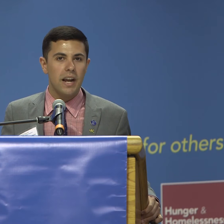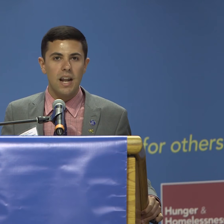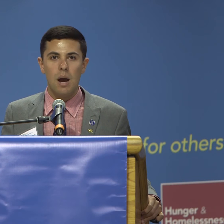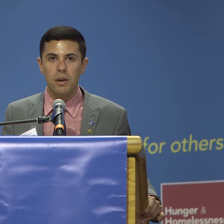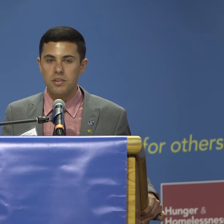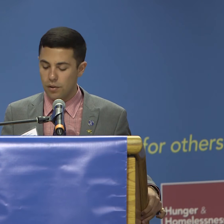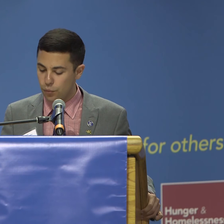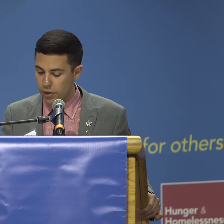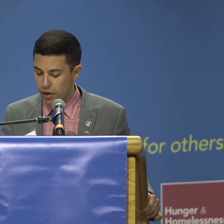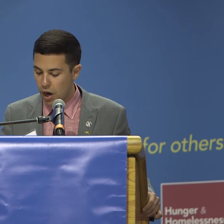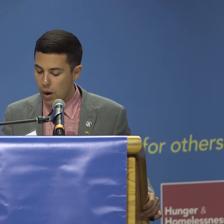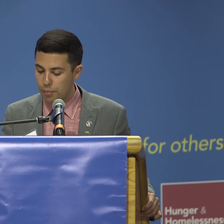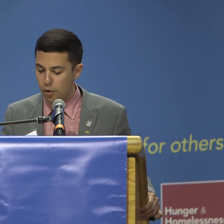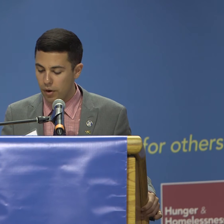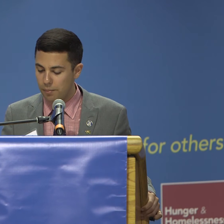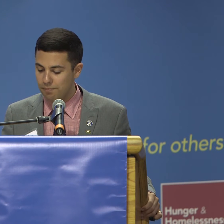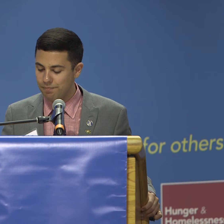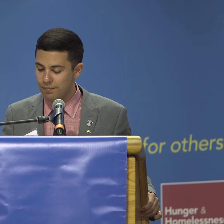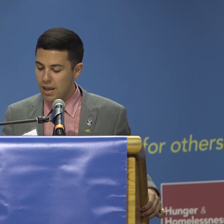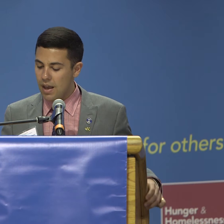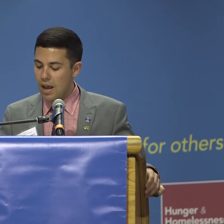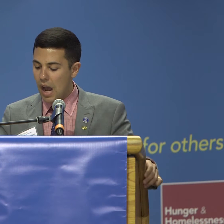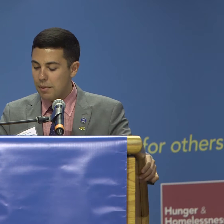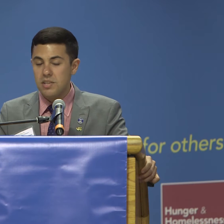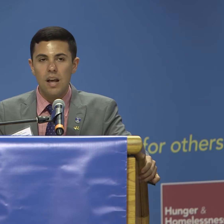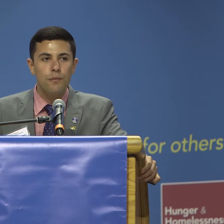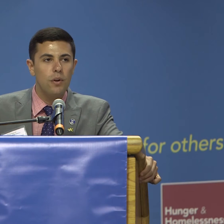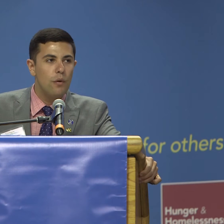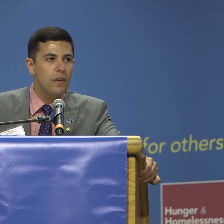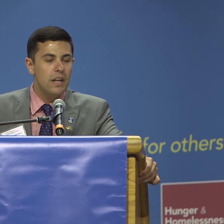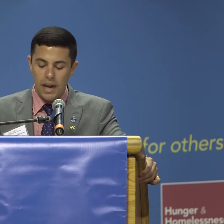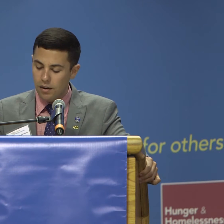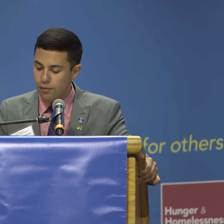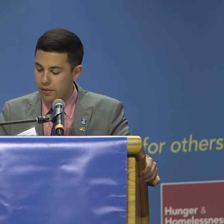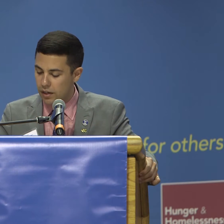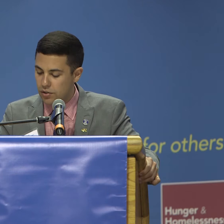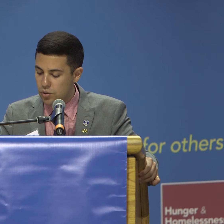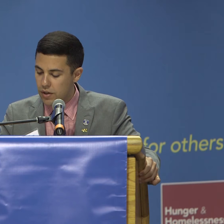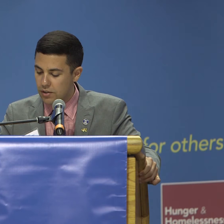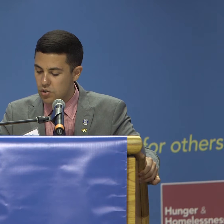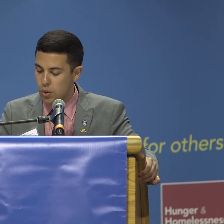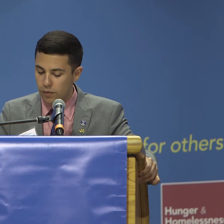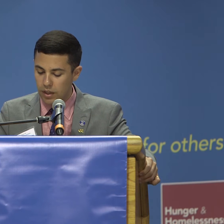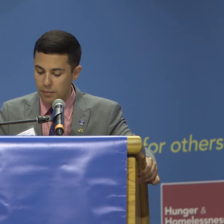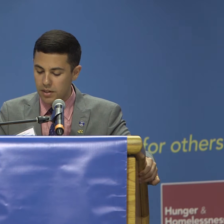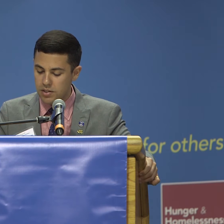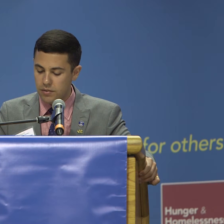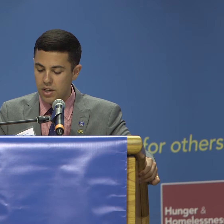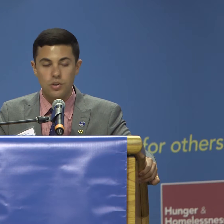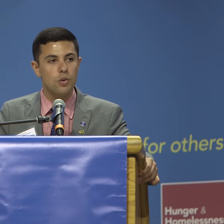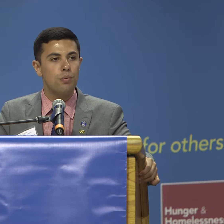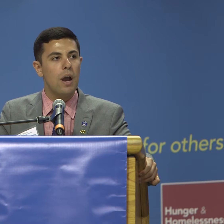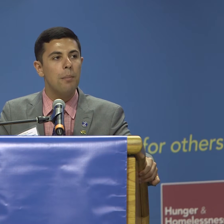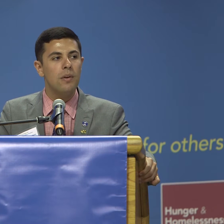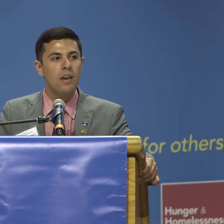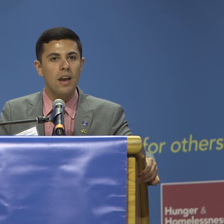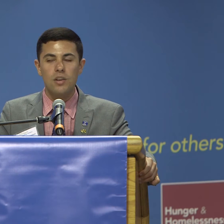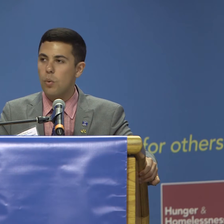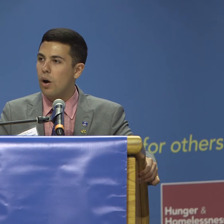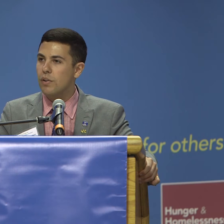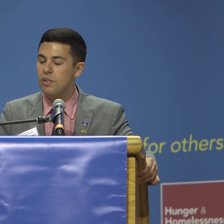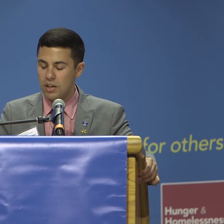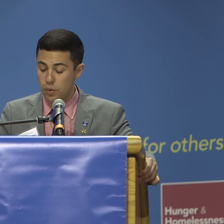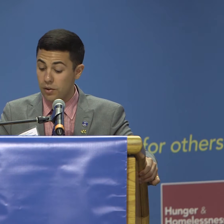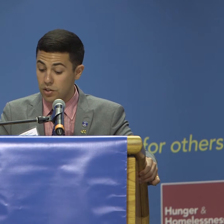finance and economics in the 4-year co-op program. I'm a South Philadelphia native and a 2012 alumnus of St. Joe's Prep,